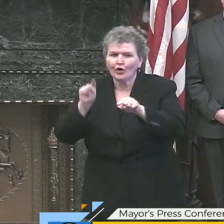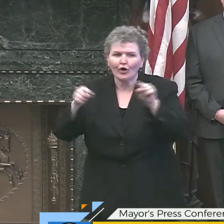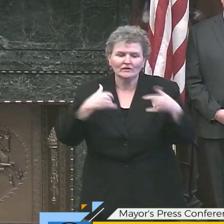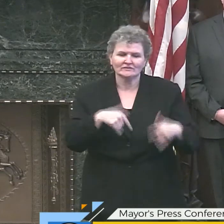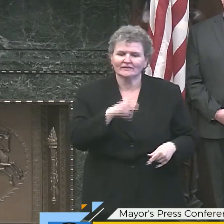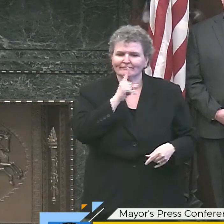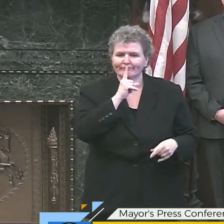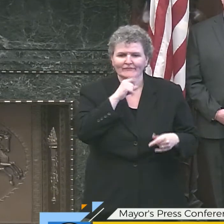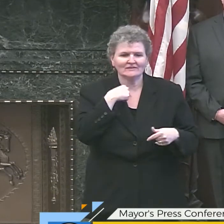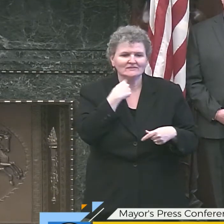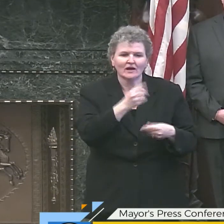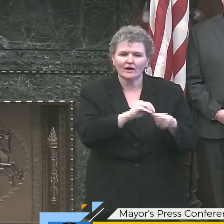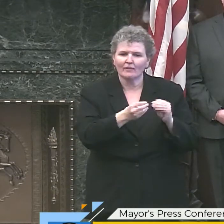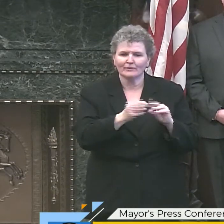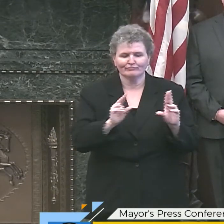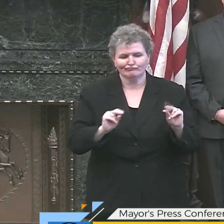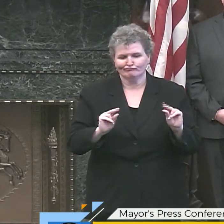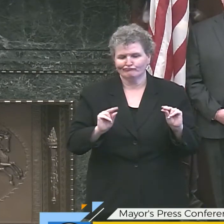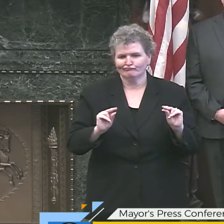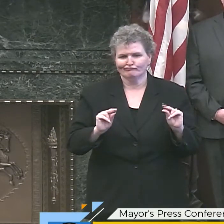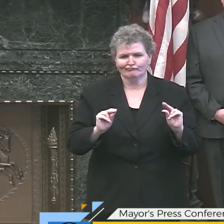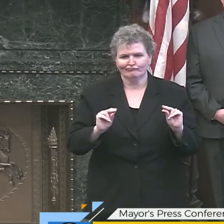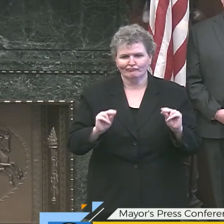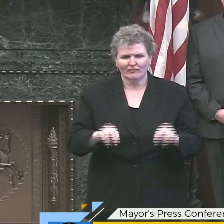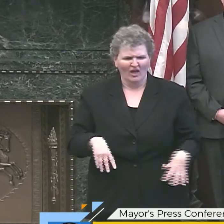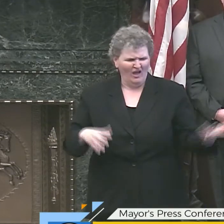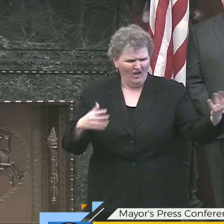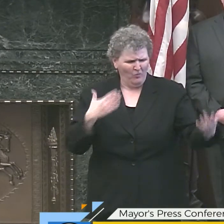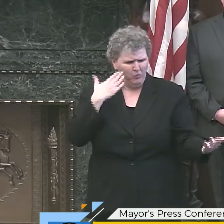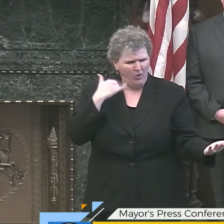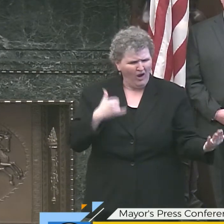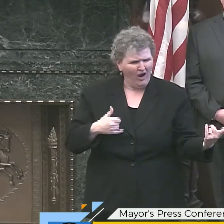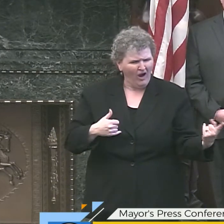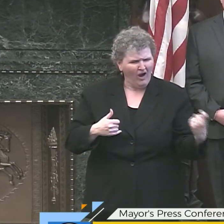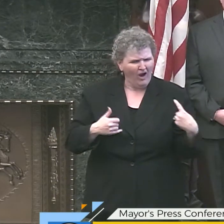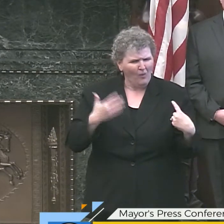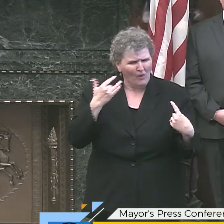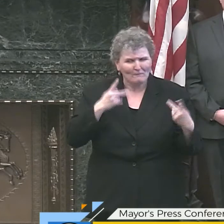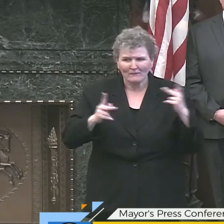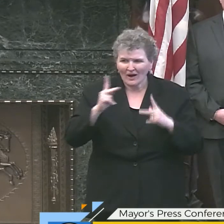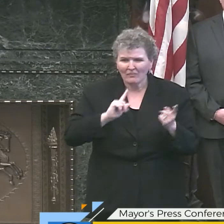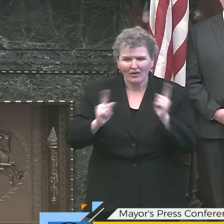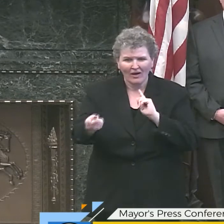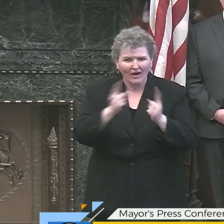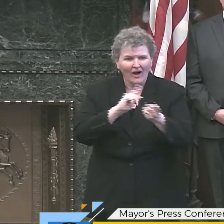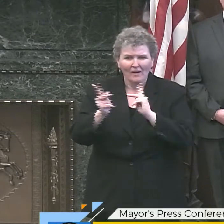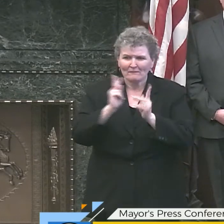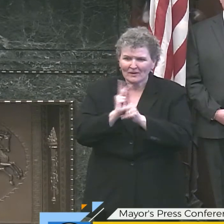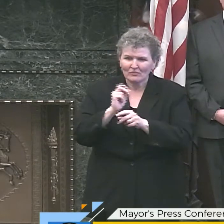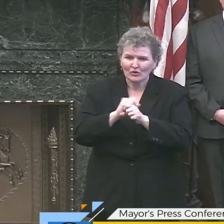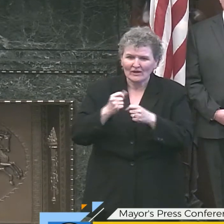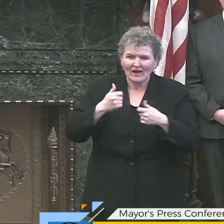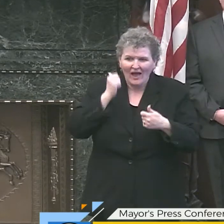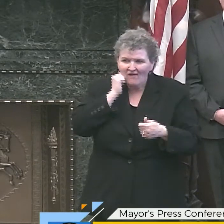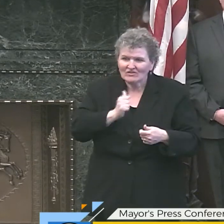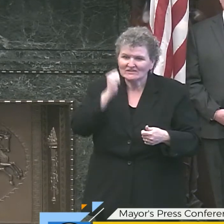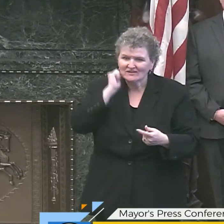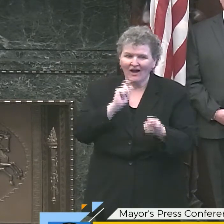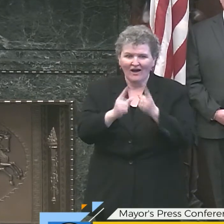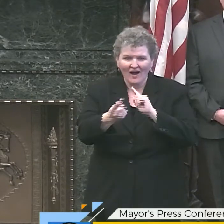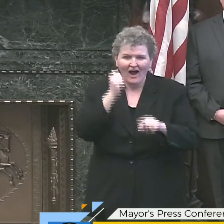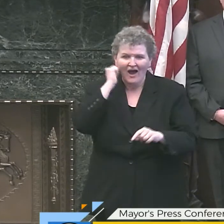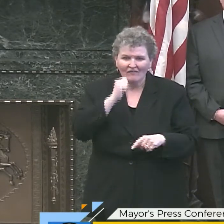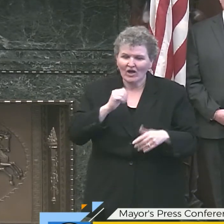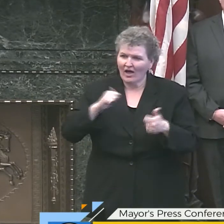changed. Can you explain why? Because I mean, these individuals are interacting with the public on a daily basis, and every other major U.S. city has released these